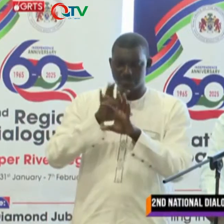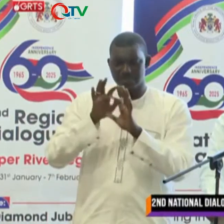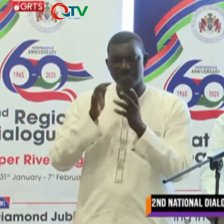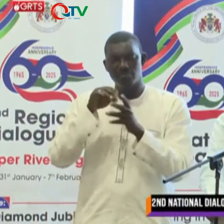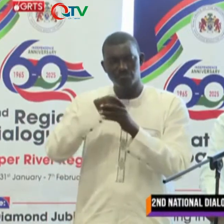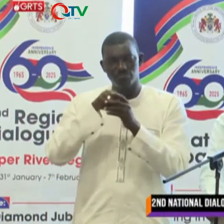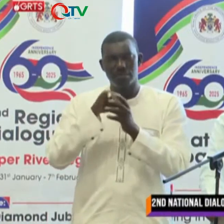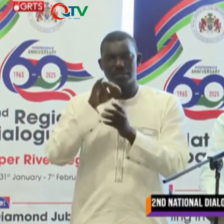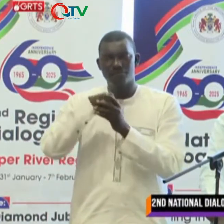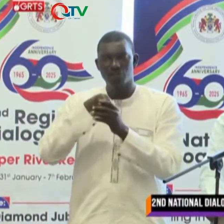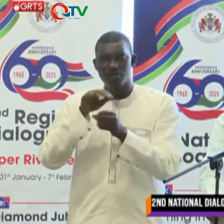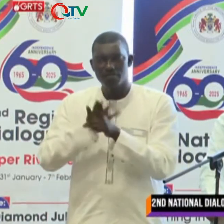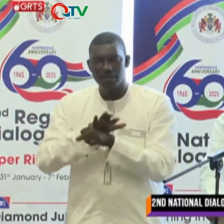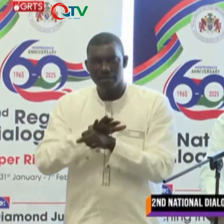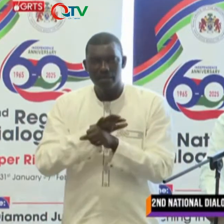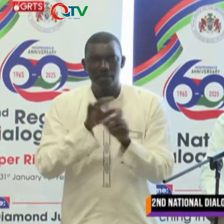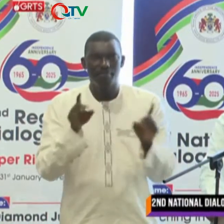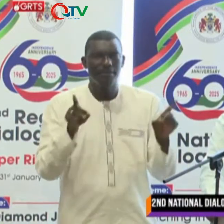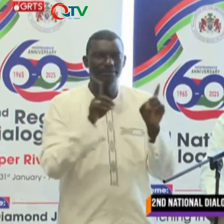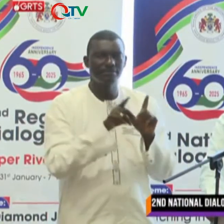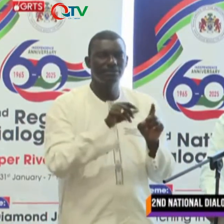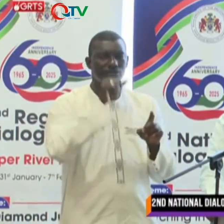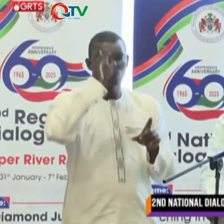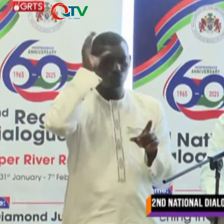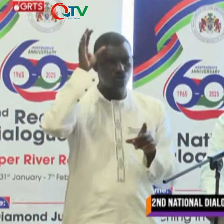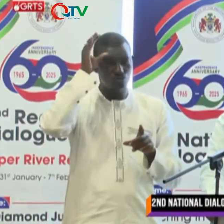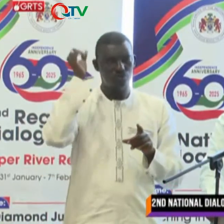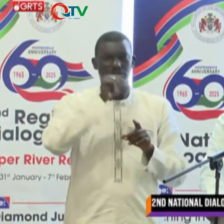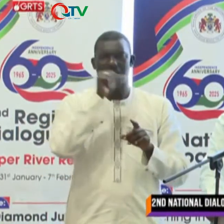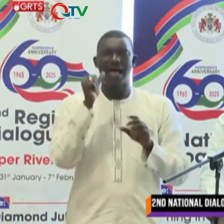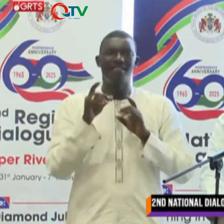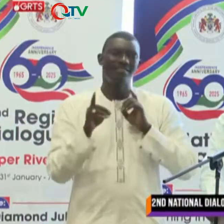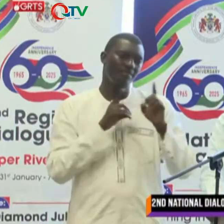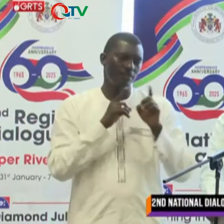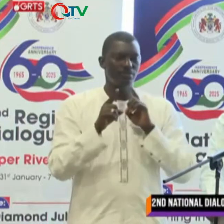involvement, participation, consultation, and discussions.